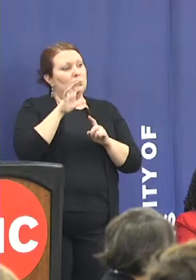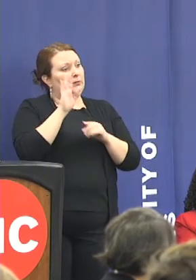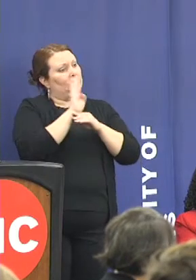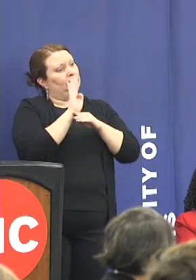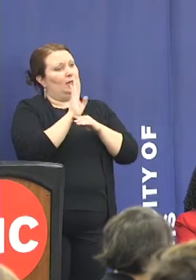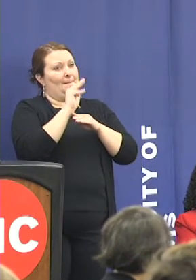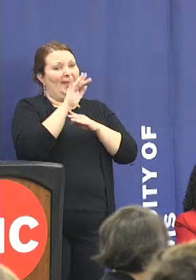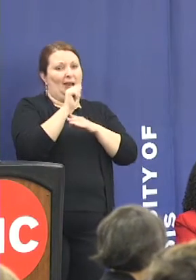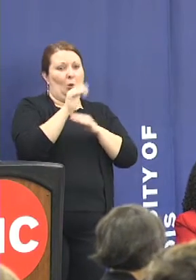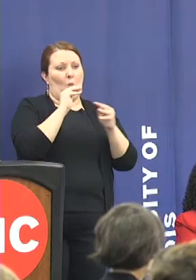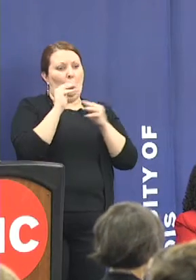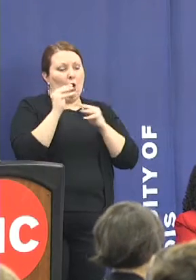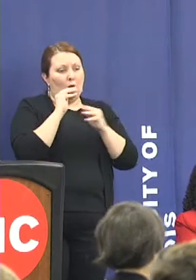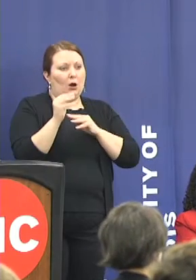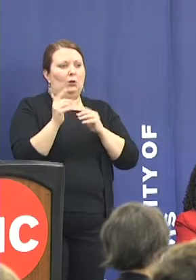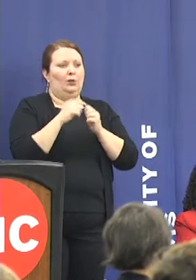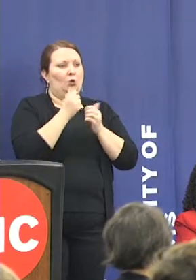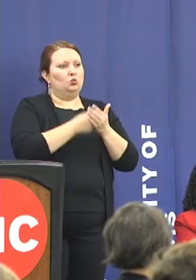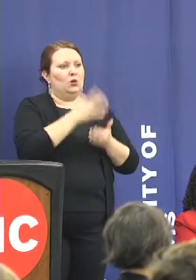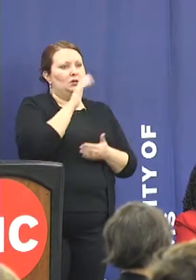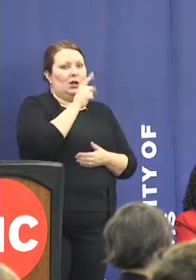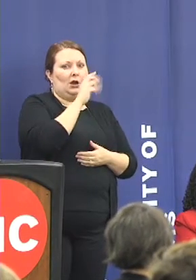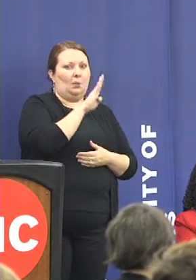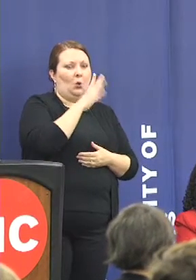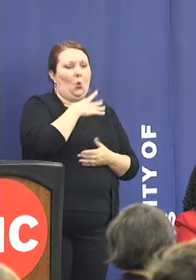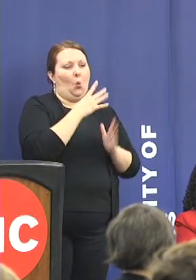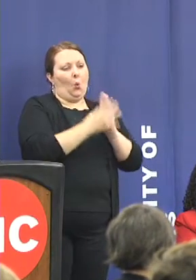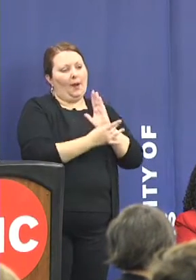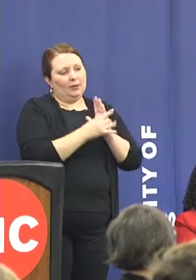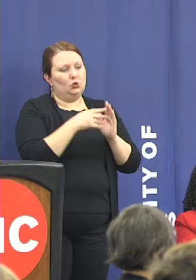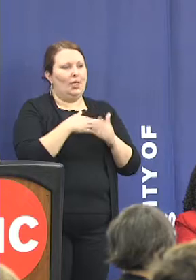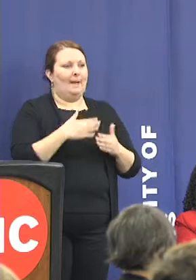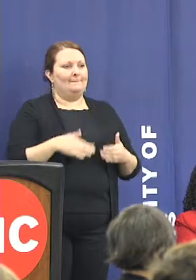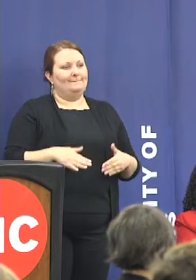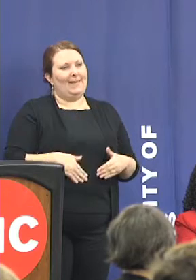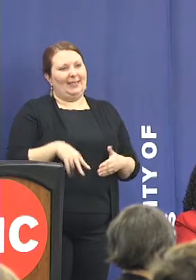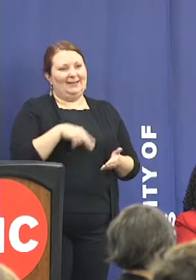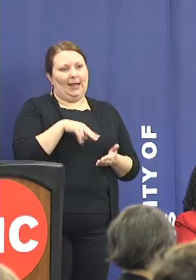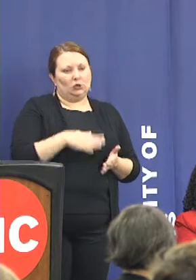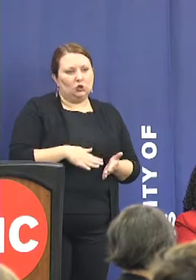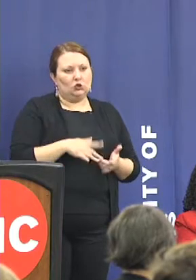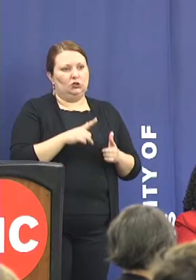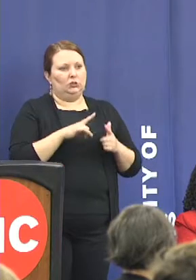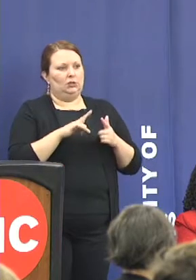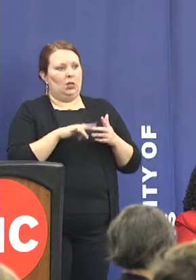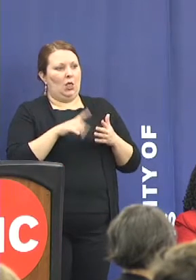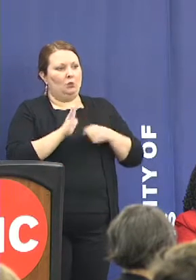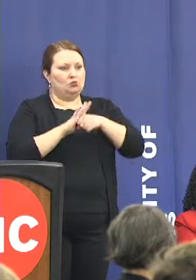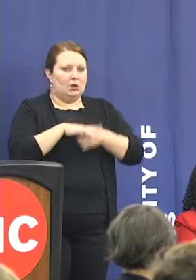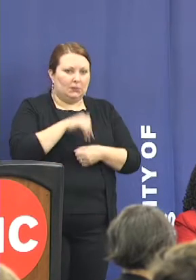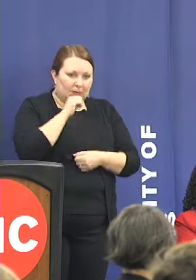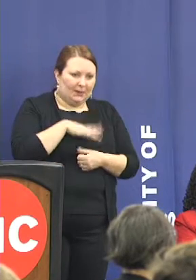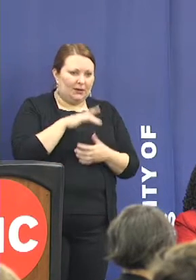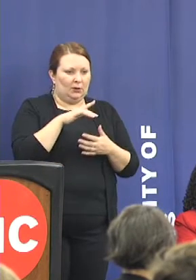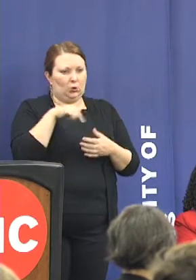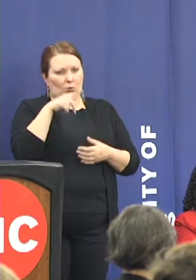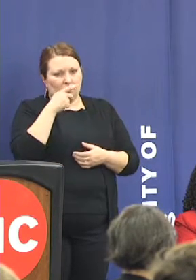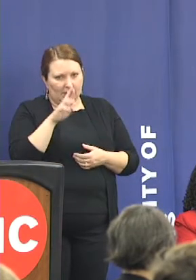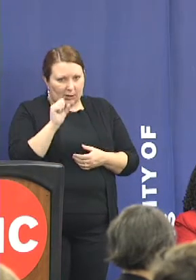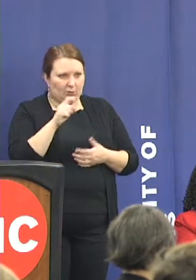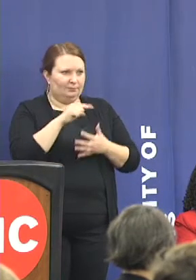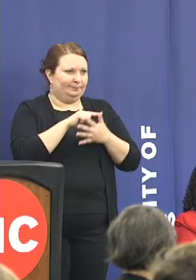war that we're all familiar with, from the rich Arab oil sheiks to the belly dancers, the terrorists, and the oppressed women and